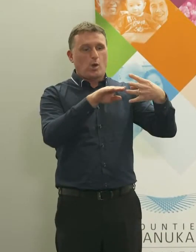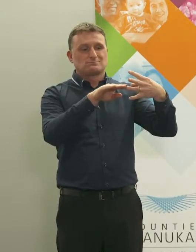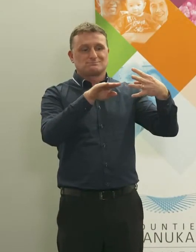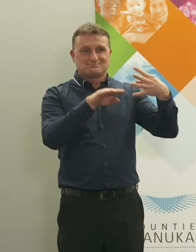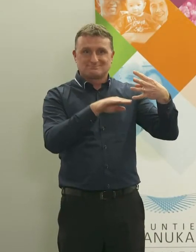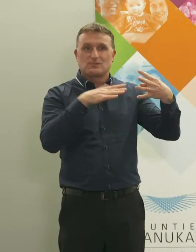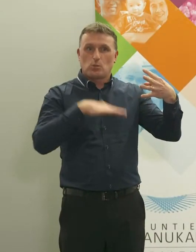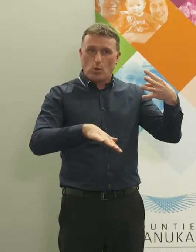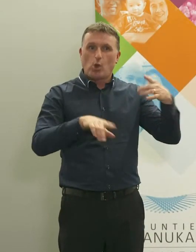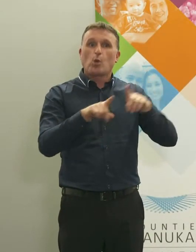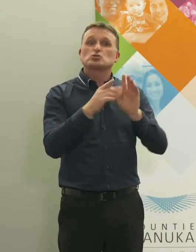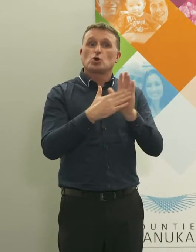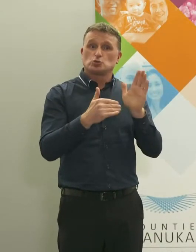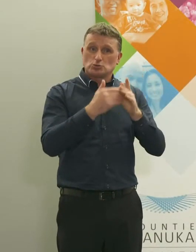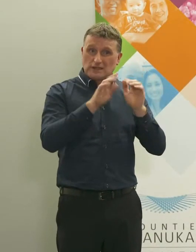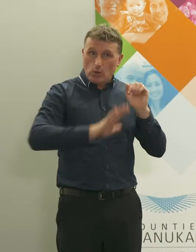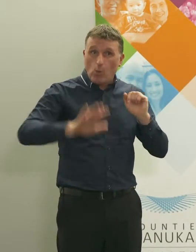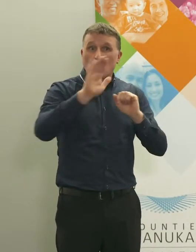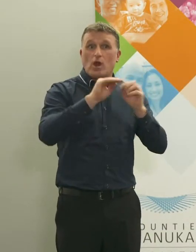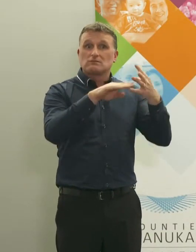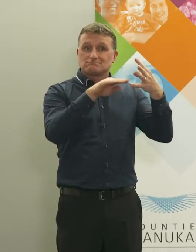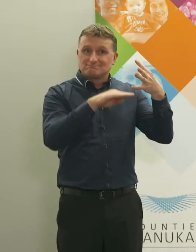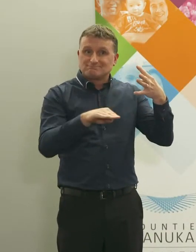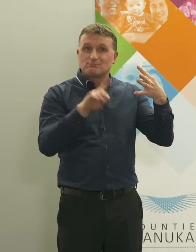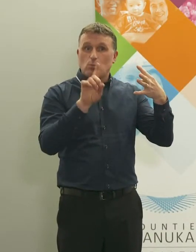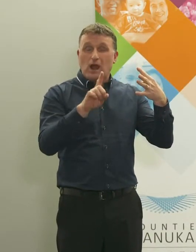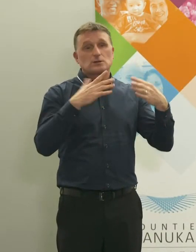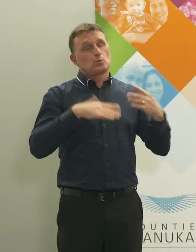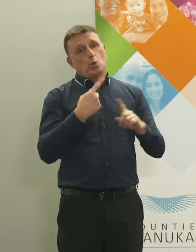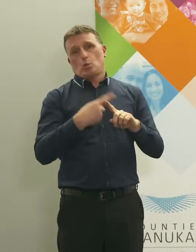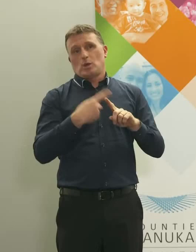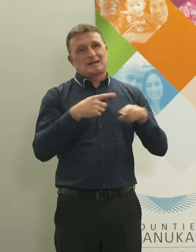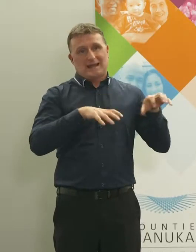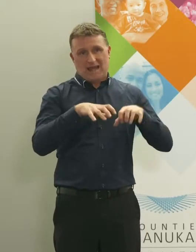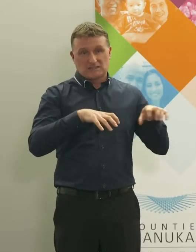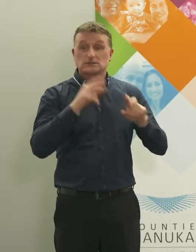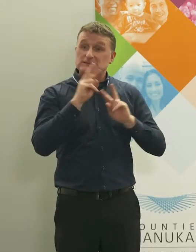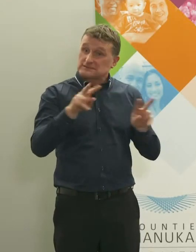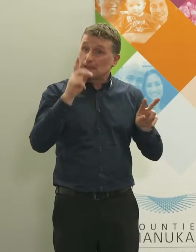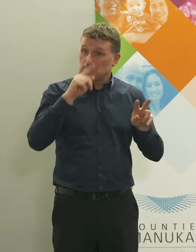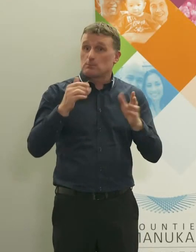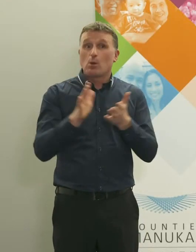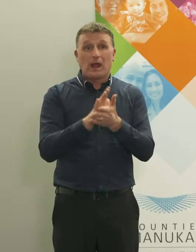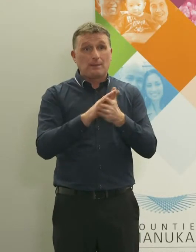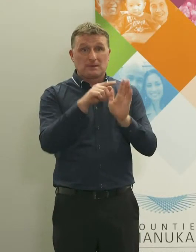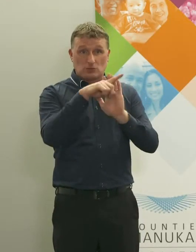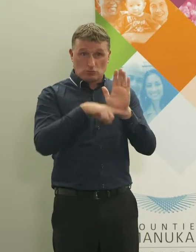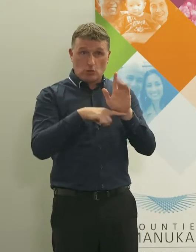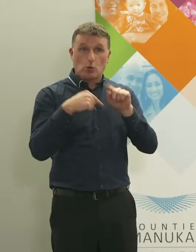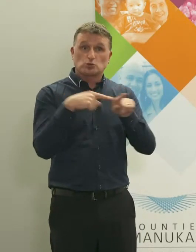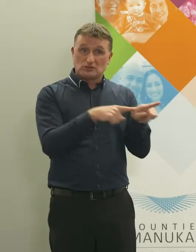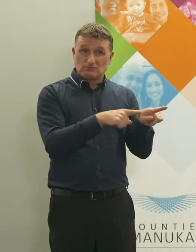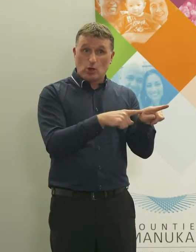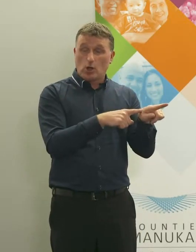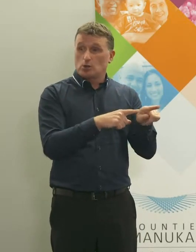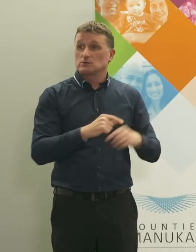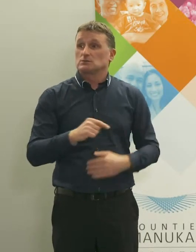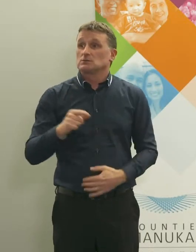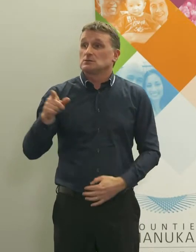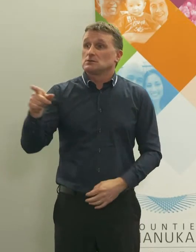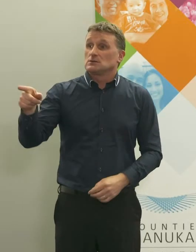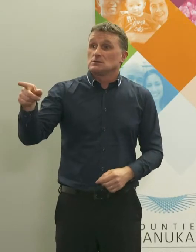of level 2 as quickly as possible. And so we are seeing, people really playing by the rules, and I want to acknowledge that. And so is